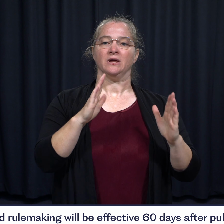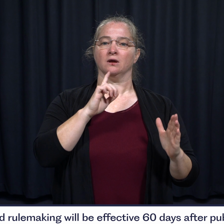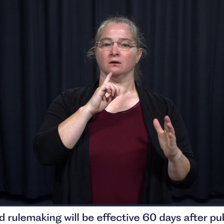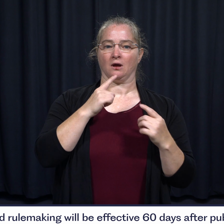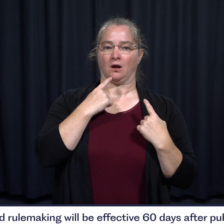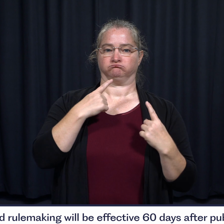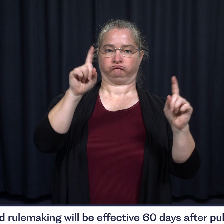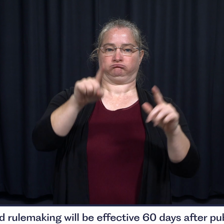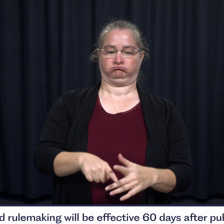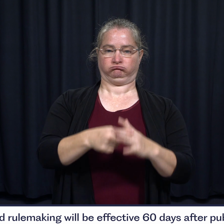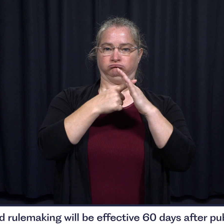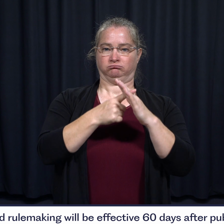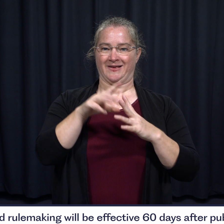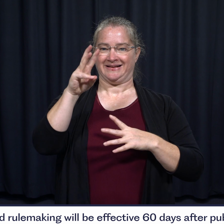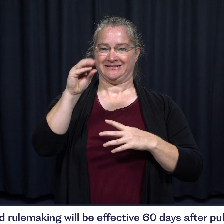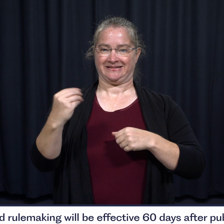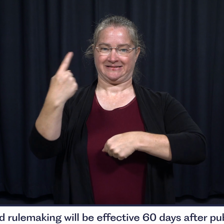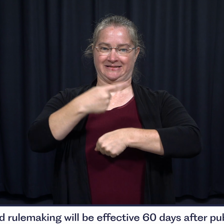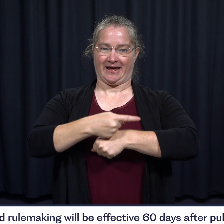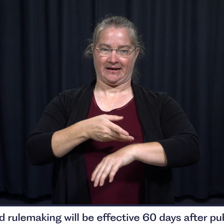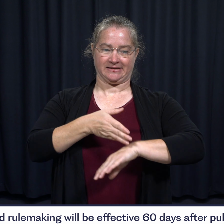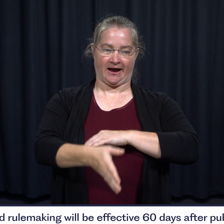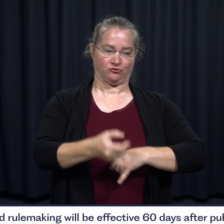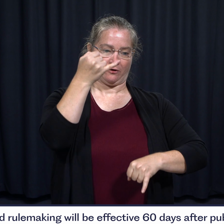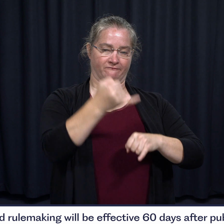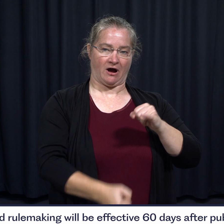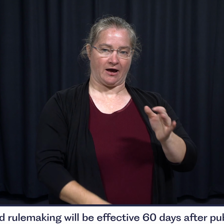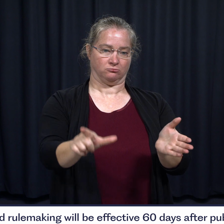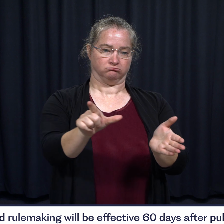of a final form rulemaking in the Pennsylvania Bulletin.